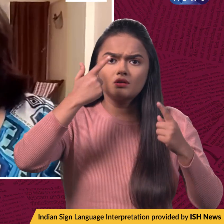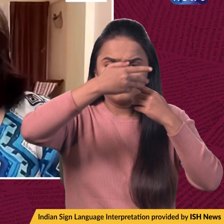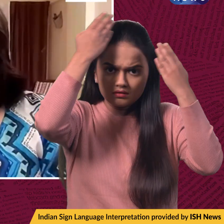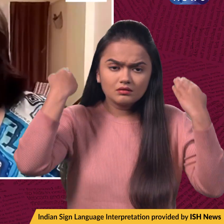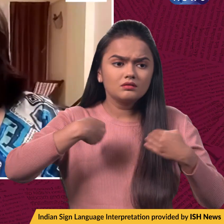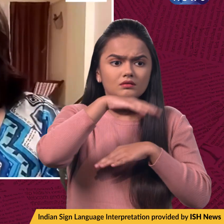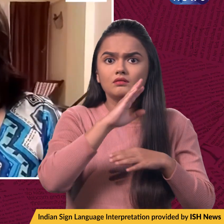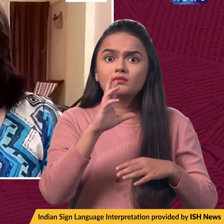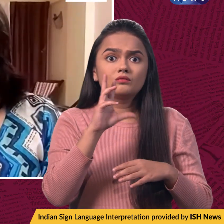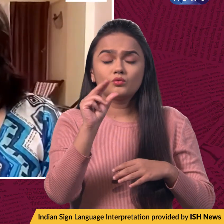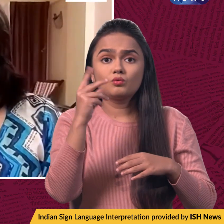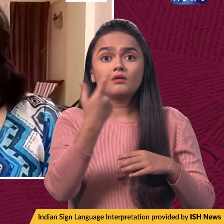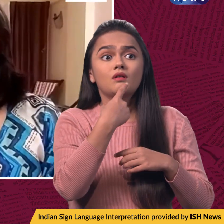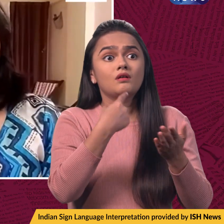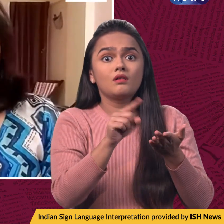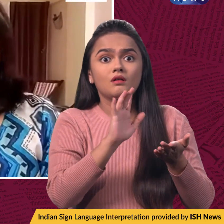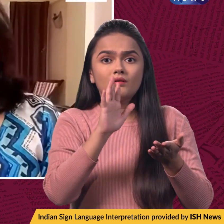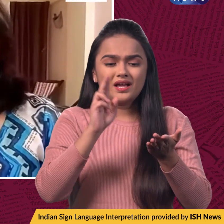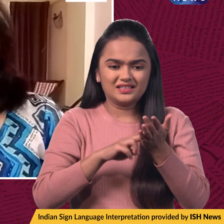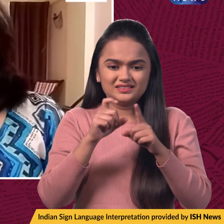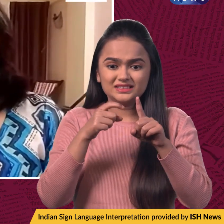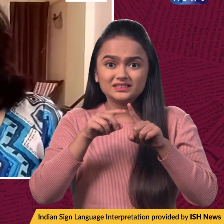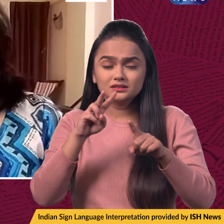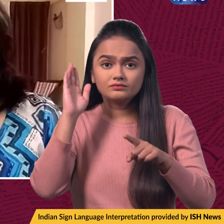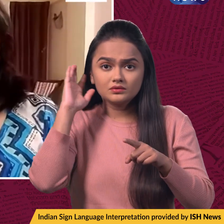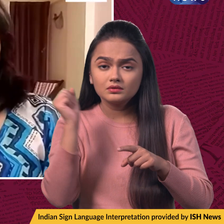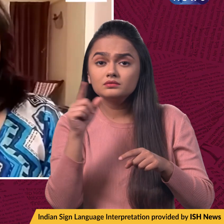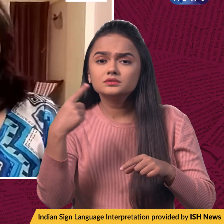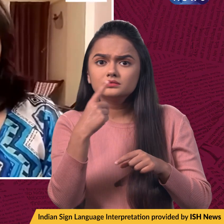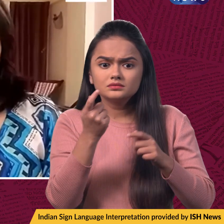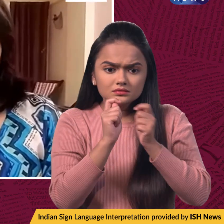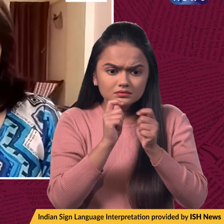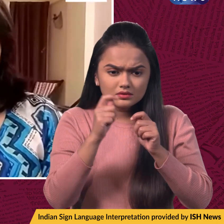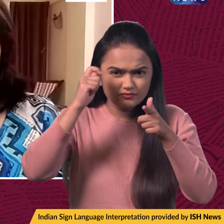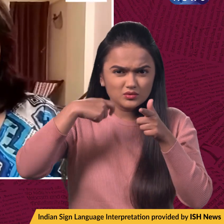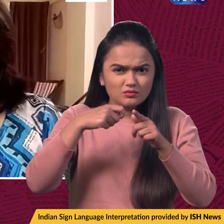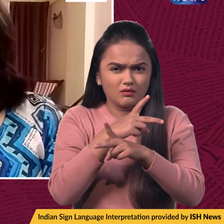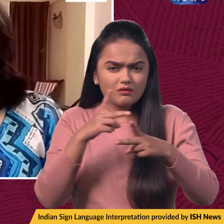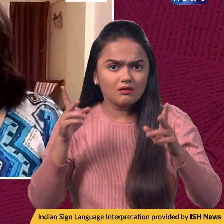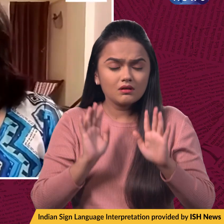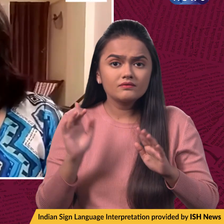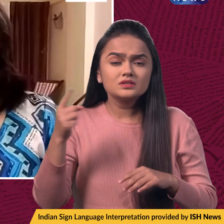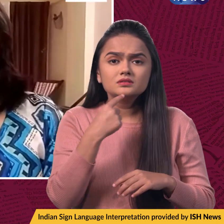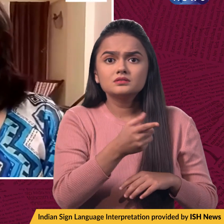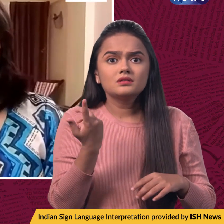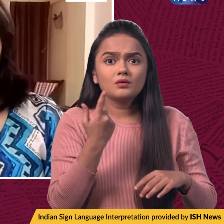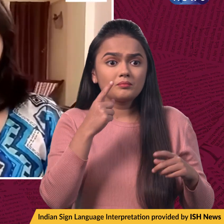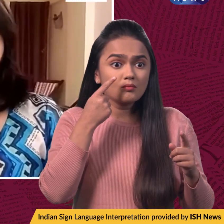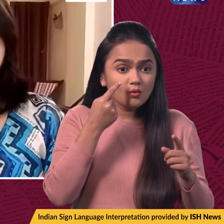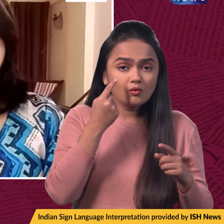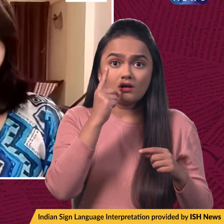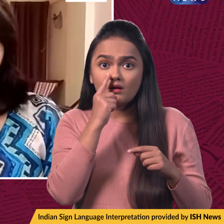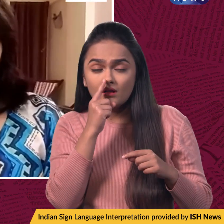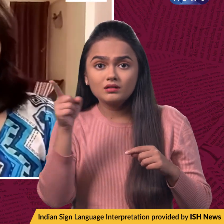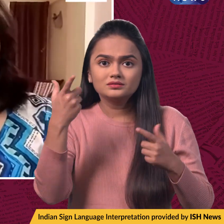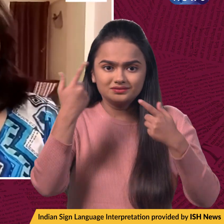this is a report by NDTV which says that videos from Kundapur in the district of Udupi shows boys and girls